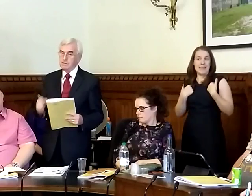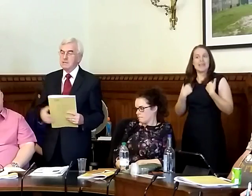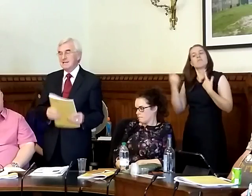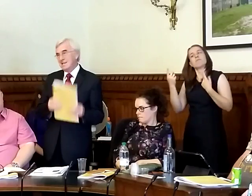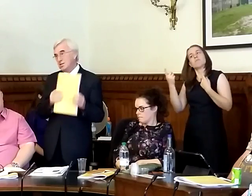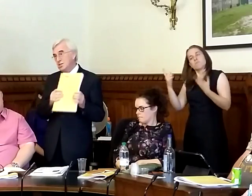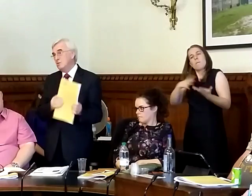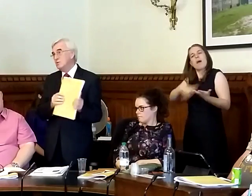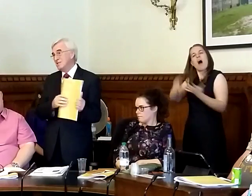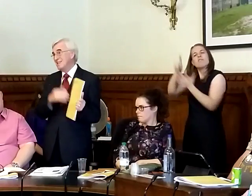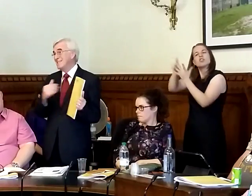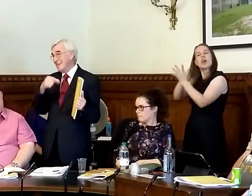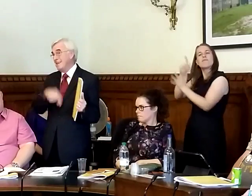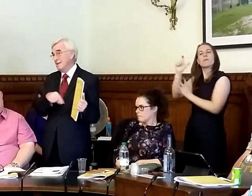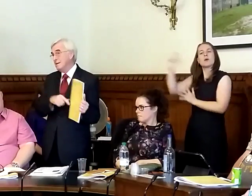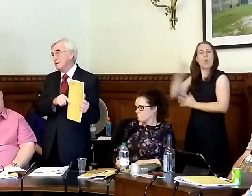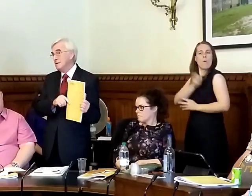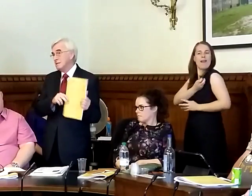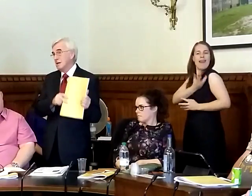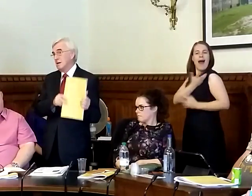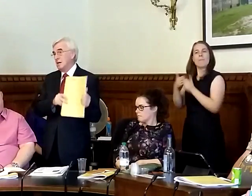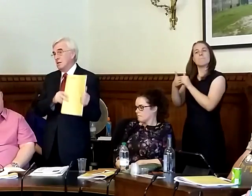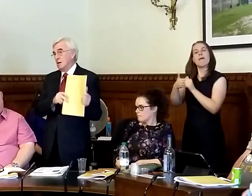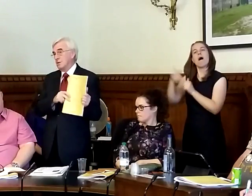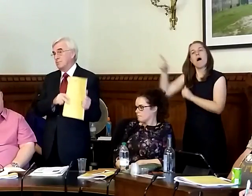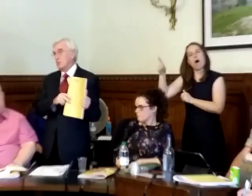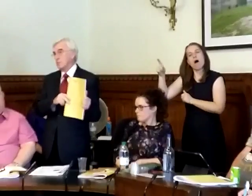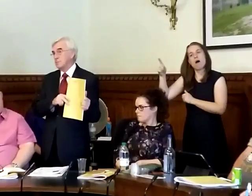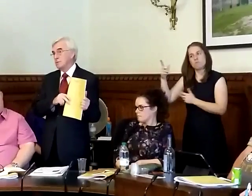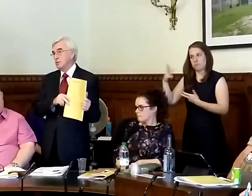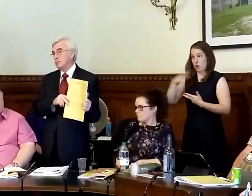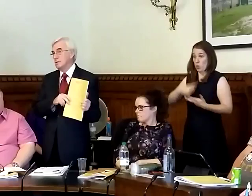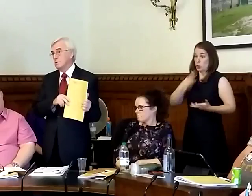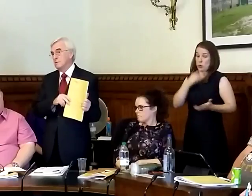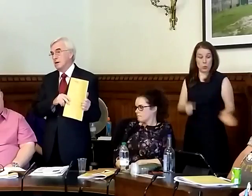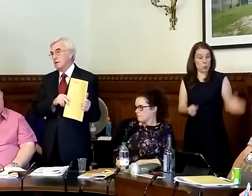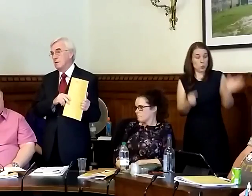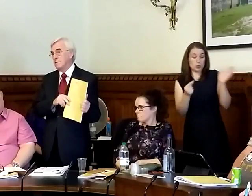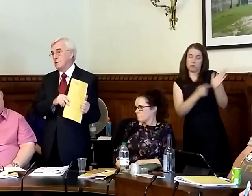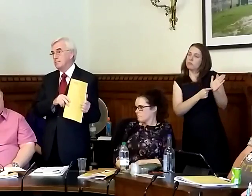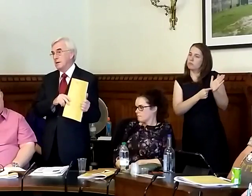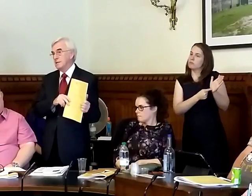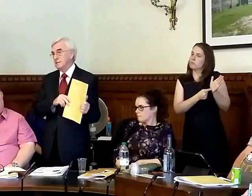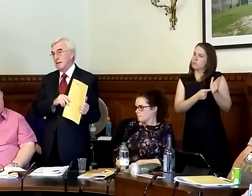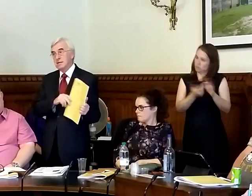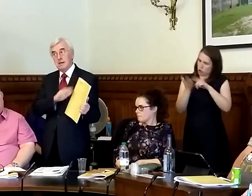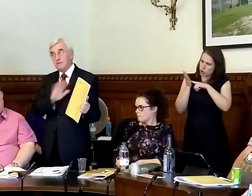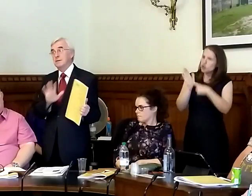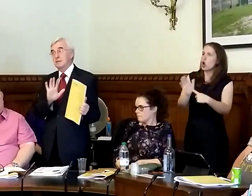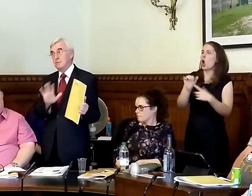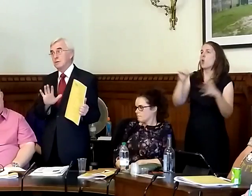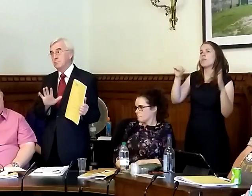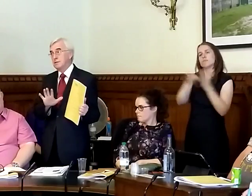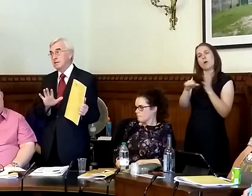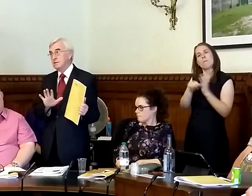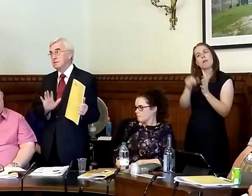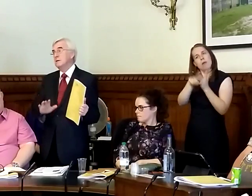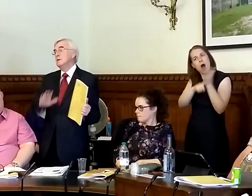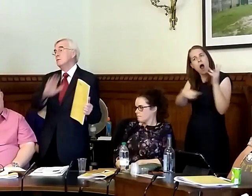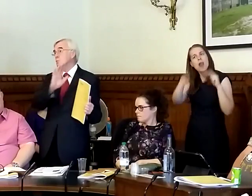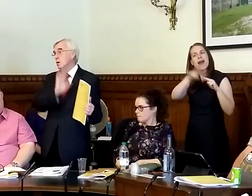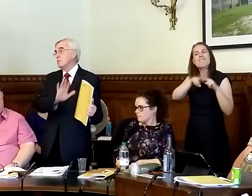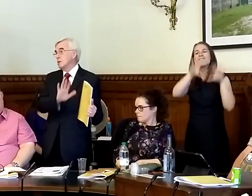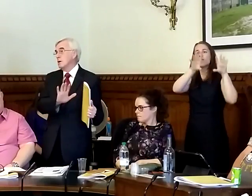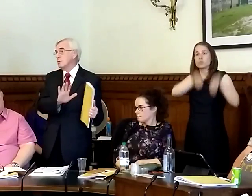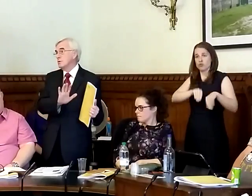want to do is use this here to highlight the problems of withdrawal of ILF and the impact it's had, everything that we